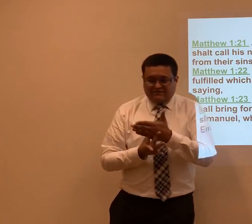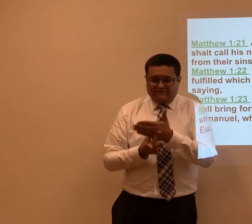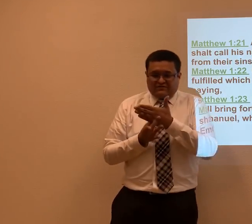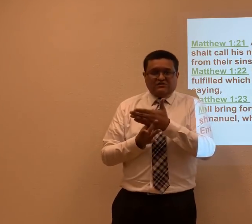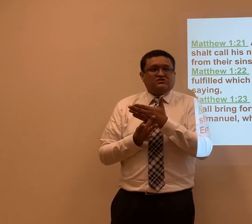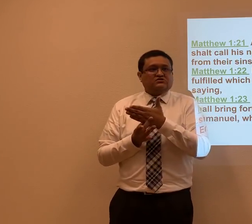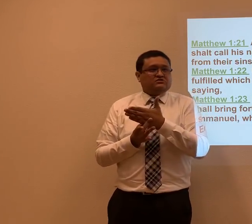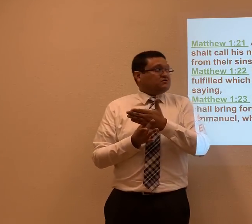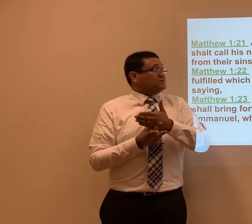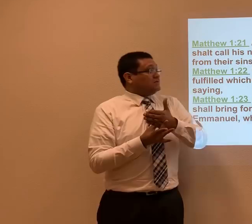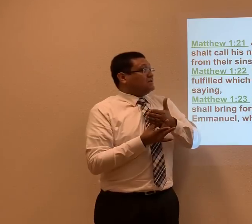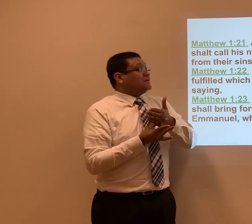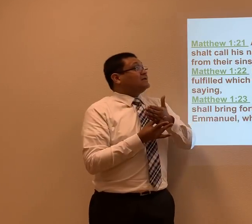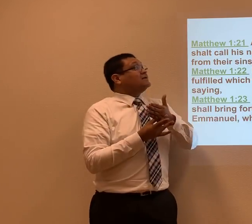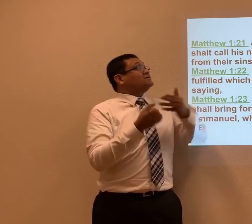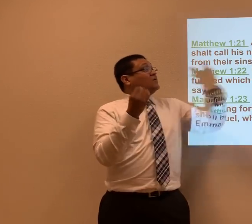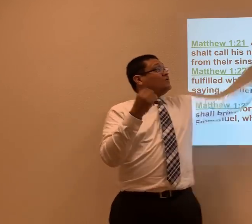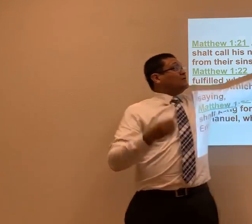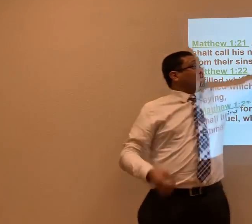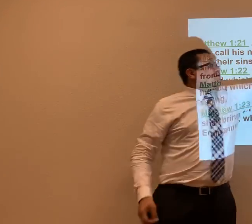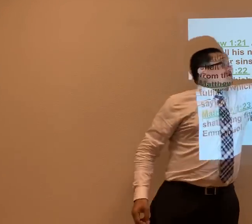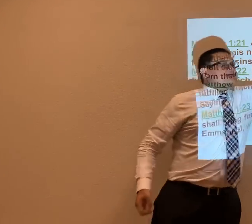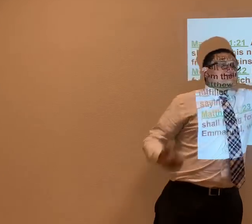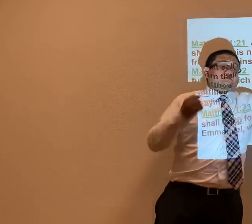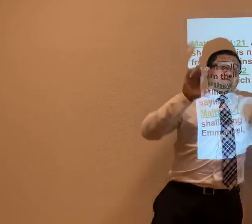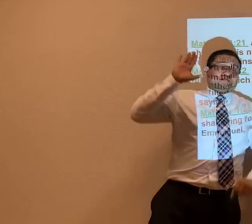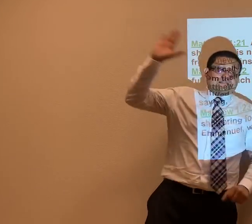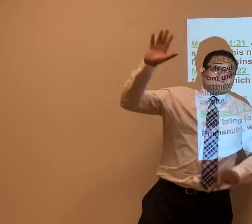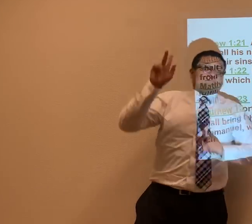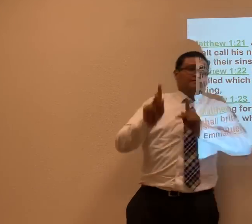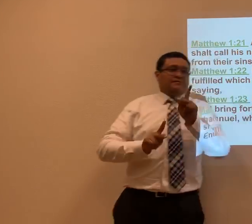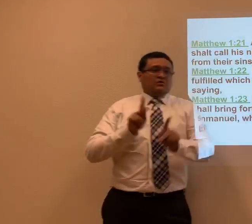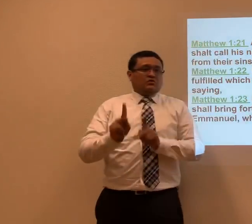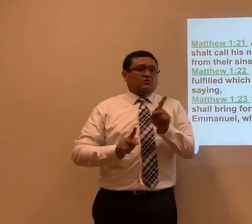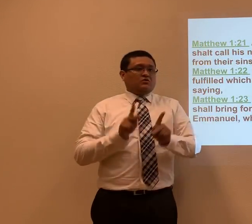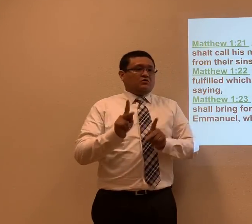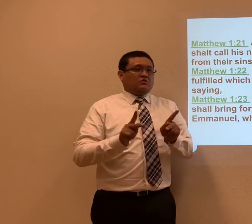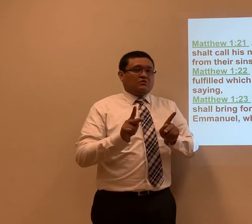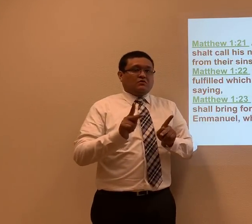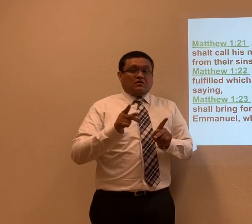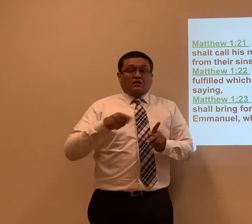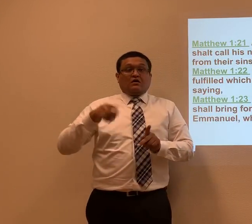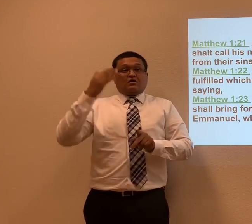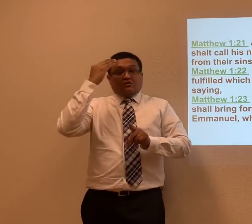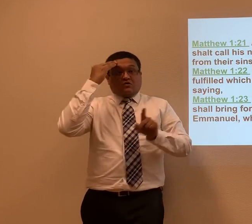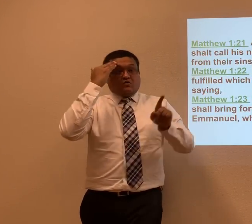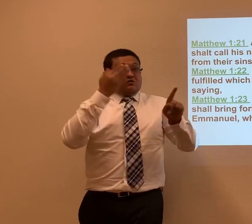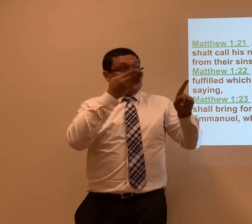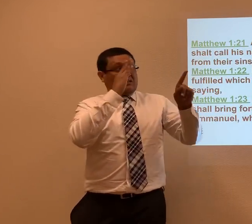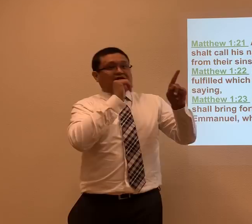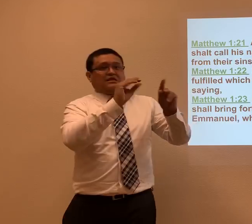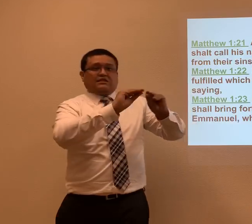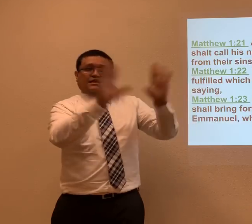God became flesh so that he could save his people. So